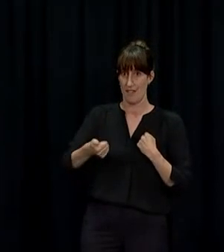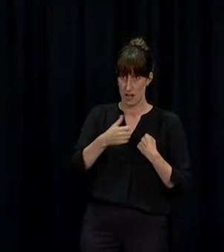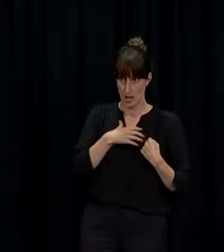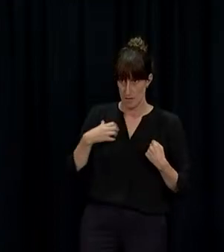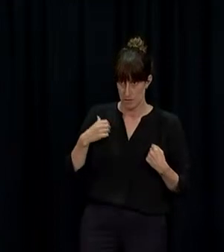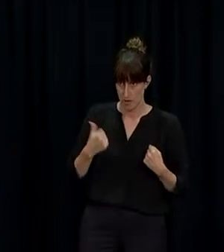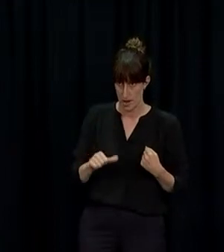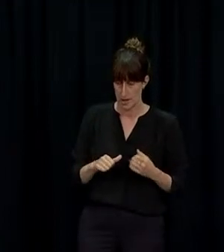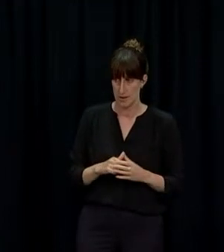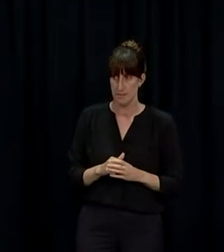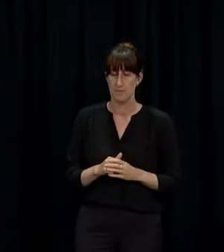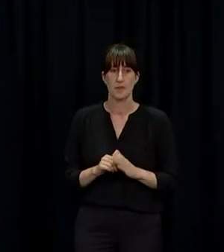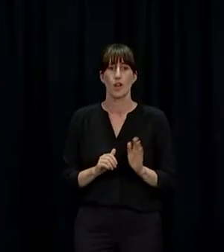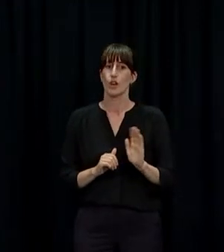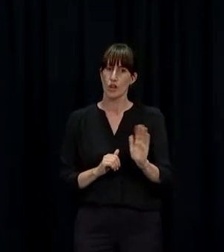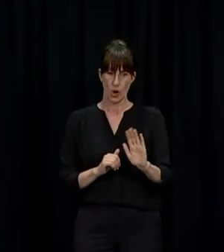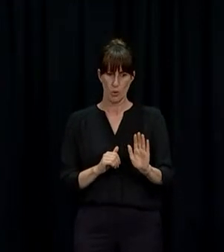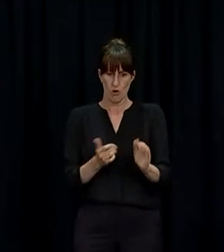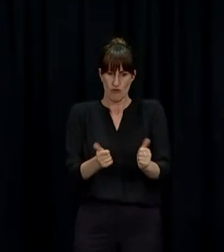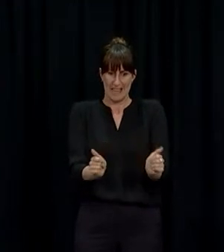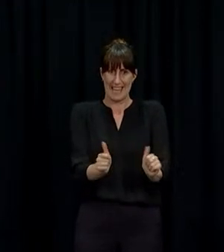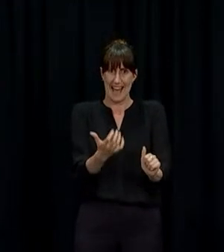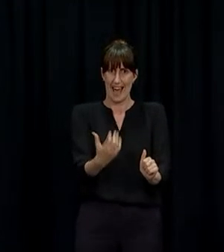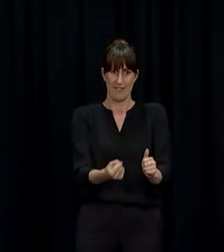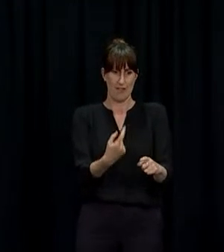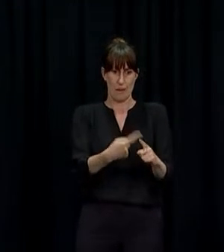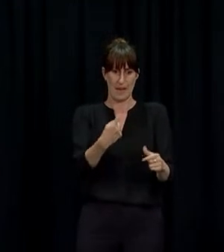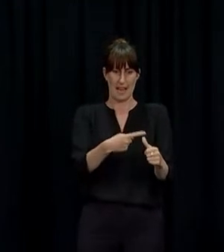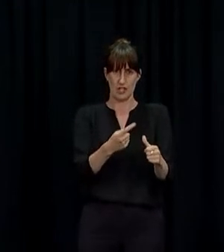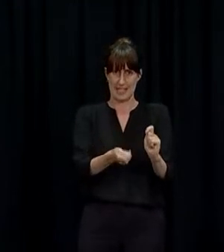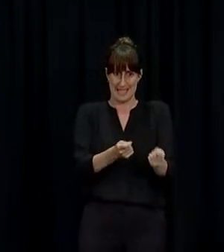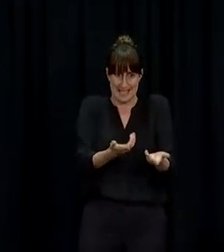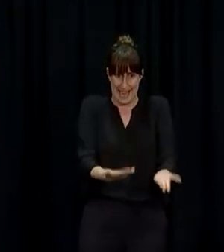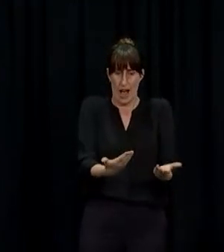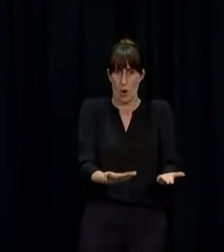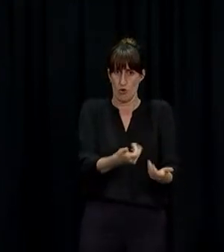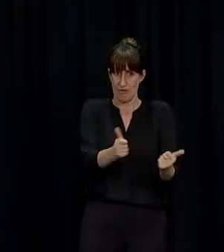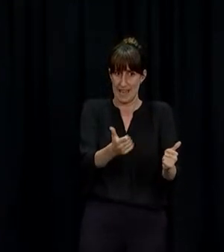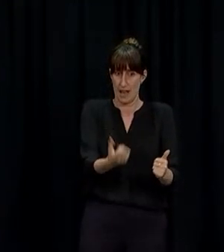at use in our health system and in many workplaces.